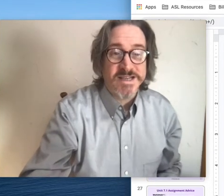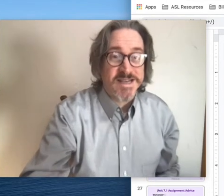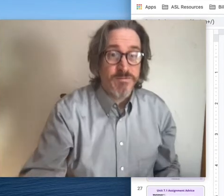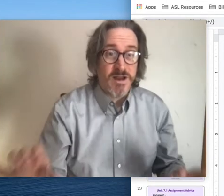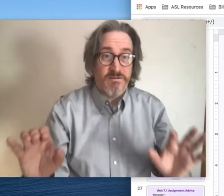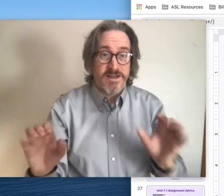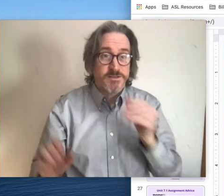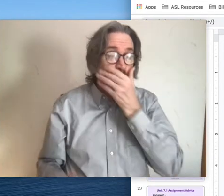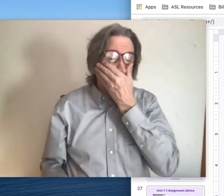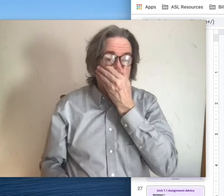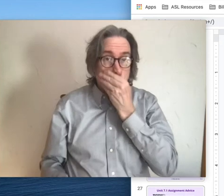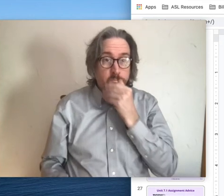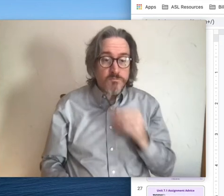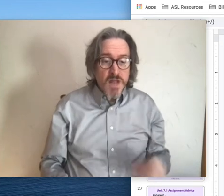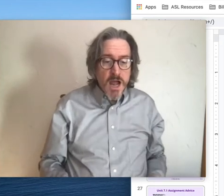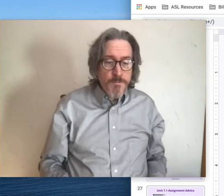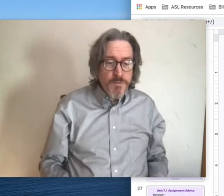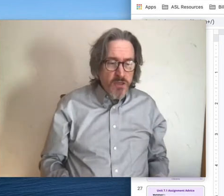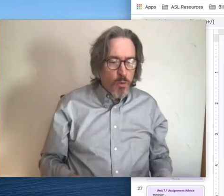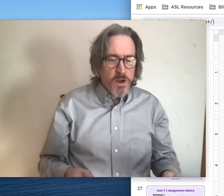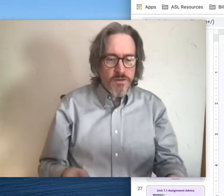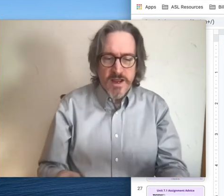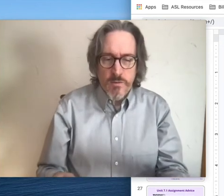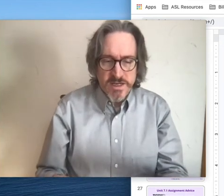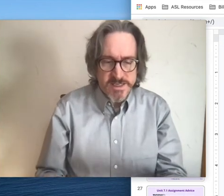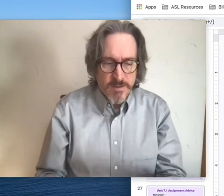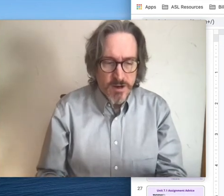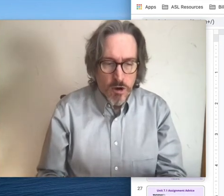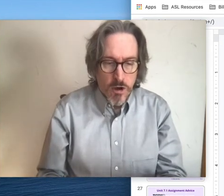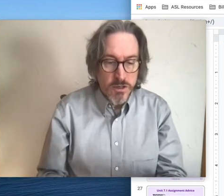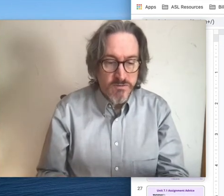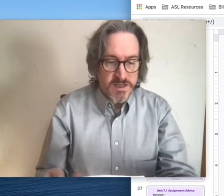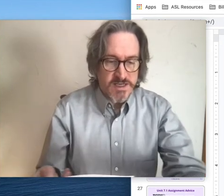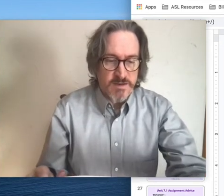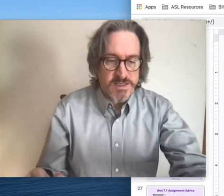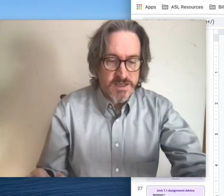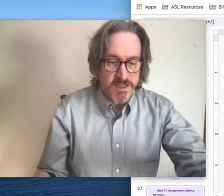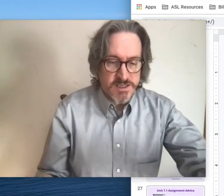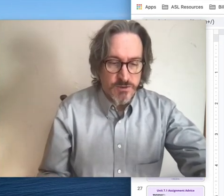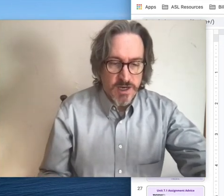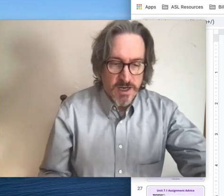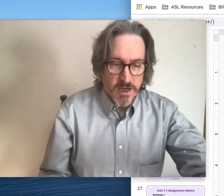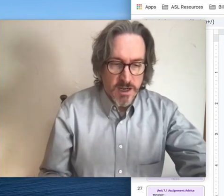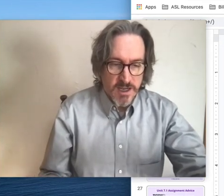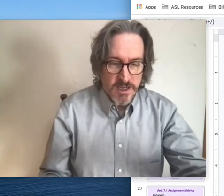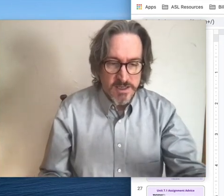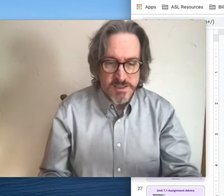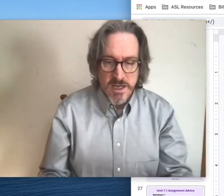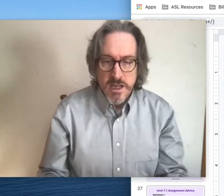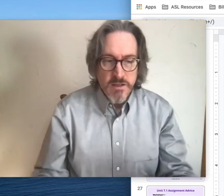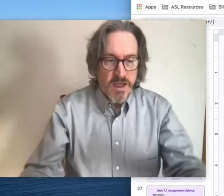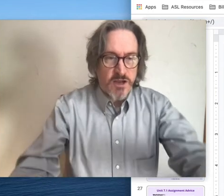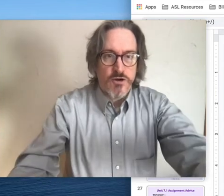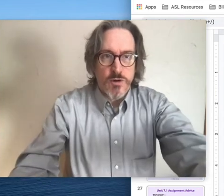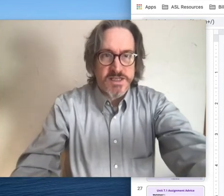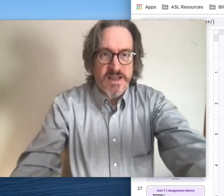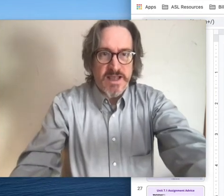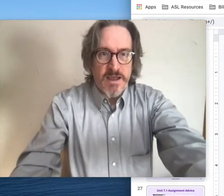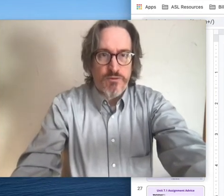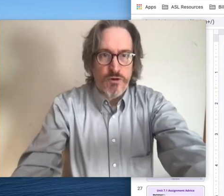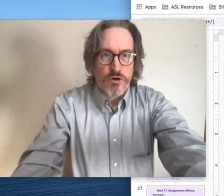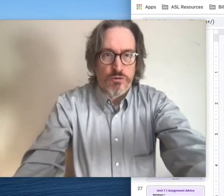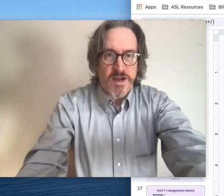the assignment advice. The one thing I want to say about all of the assignments in this unit is that you're noticing